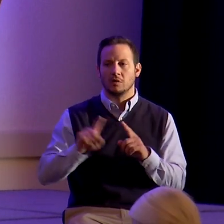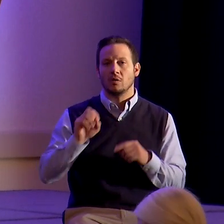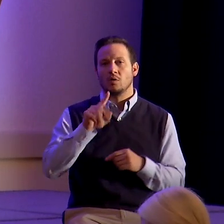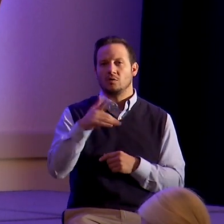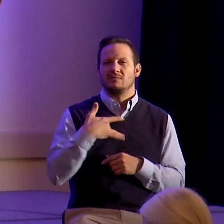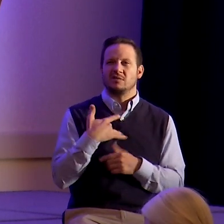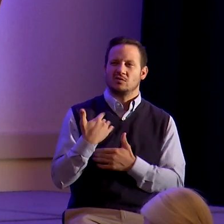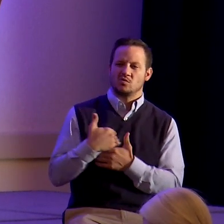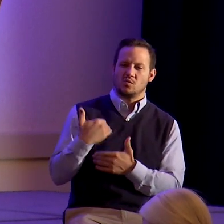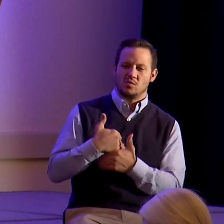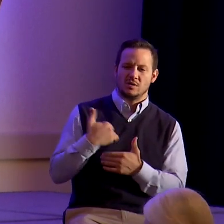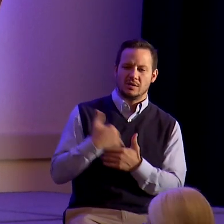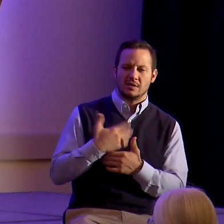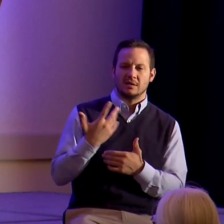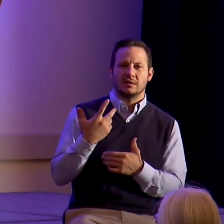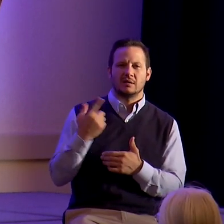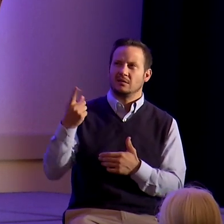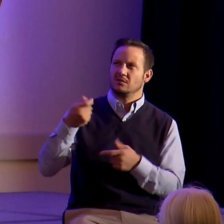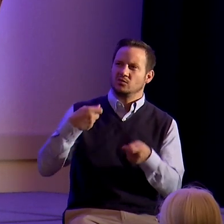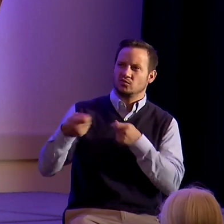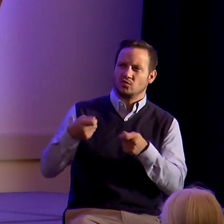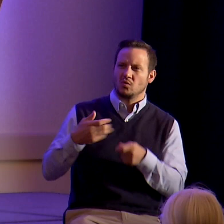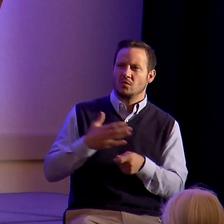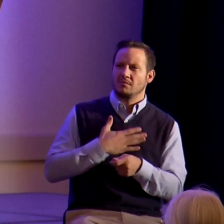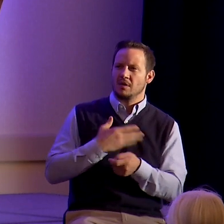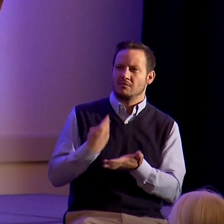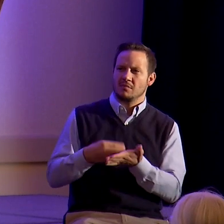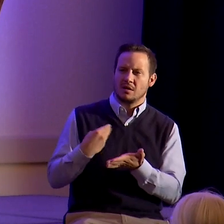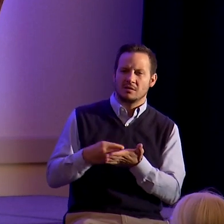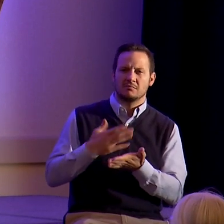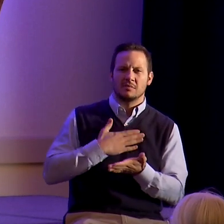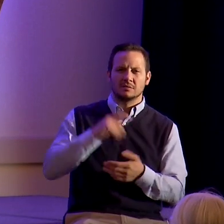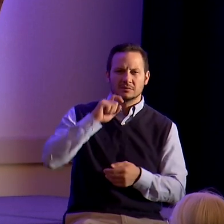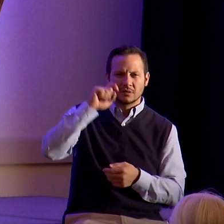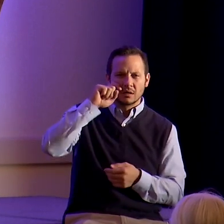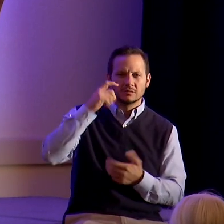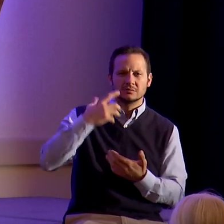and used to control your sexuality and take 10% of your income, at minimum,